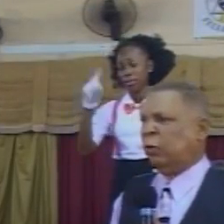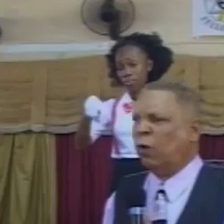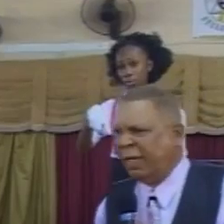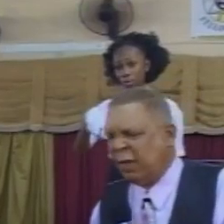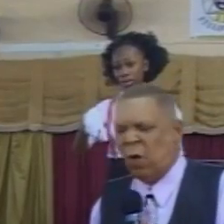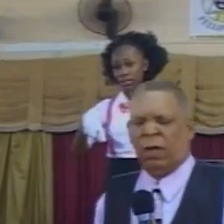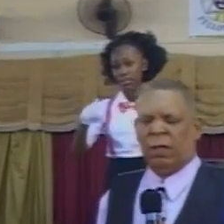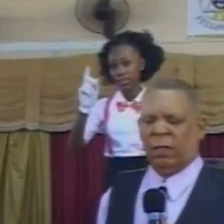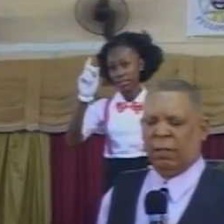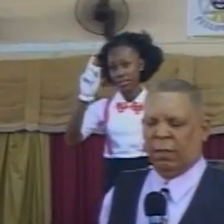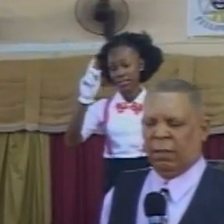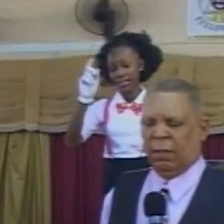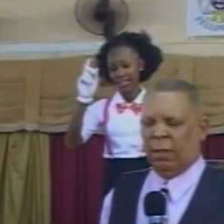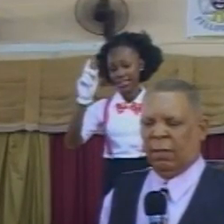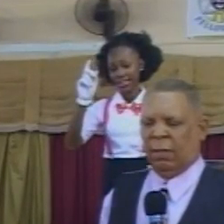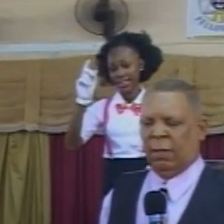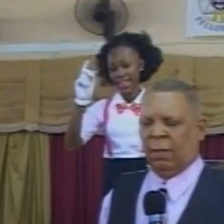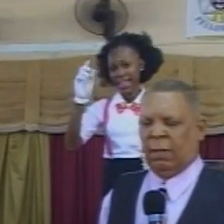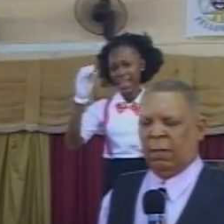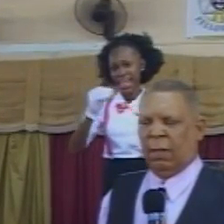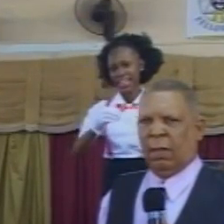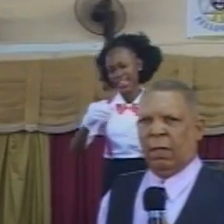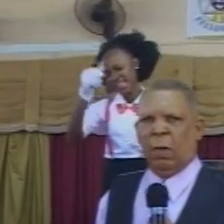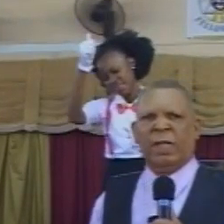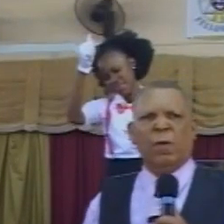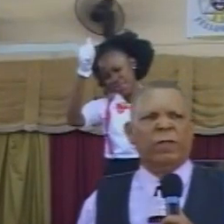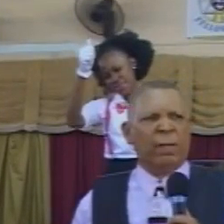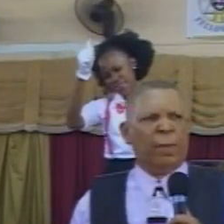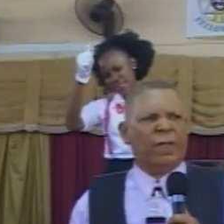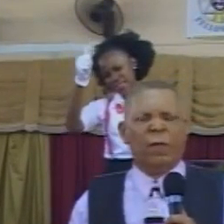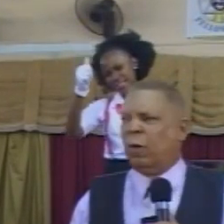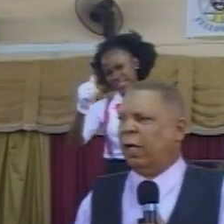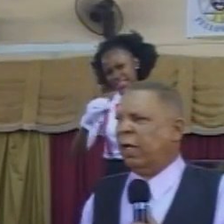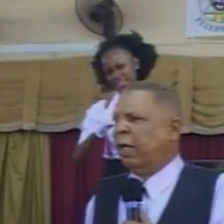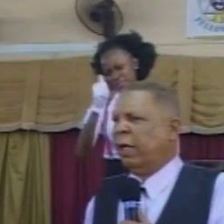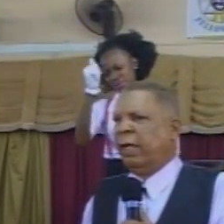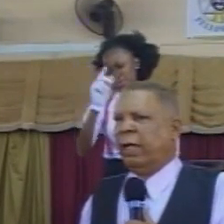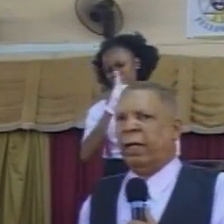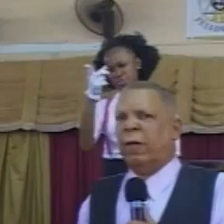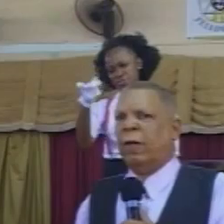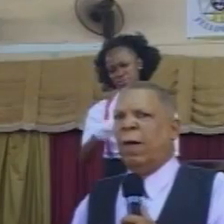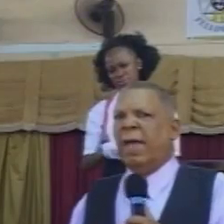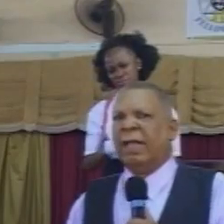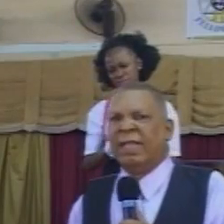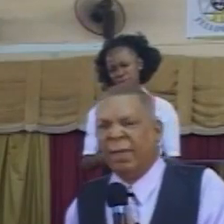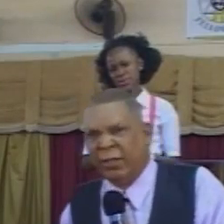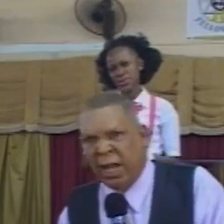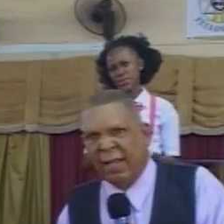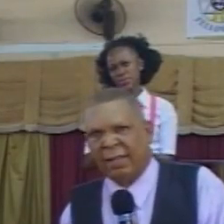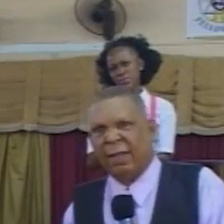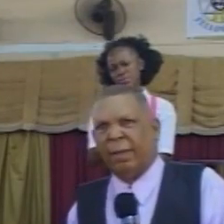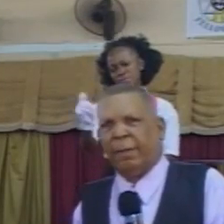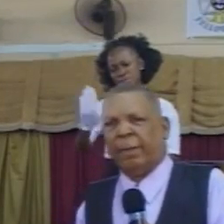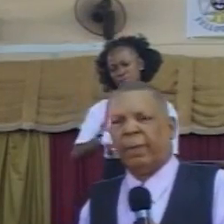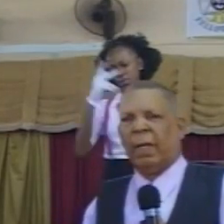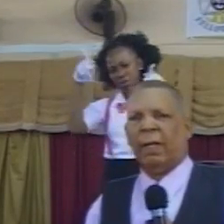told me so. Who is the most credible person you know? You don't know him yet. His name is